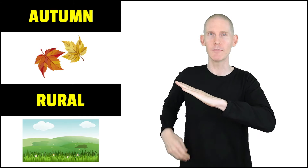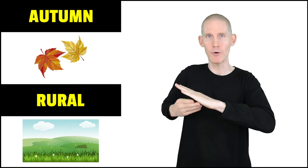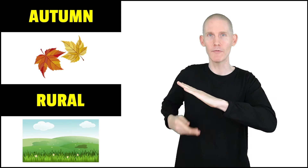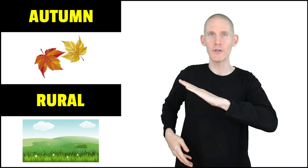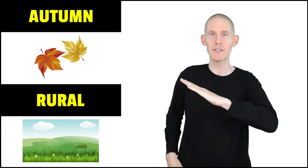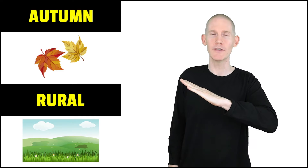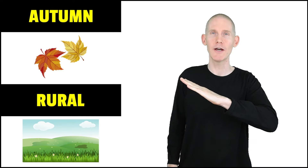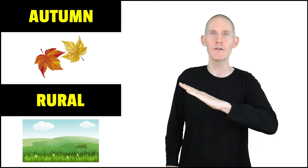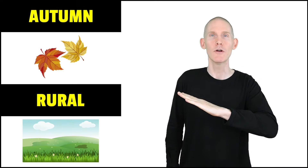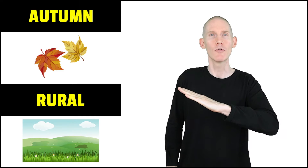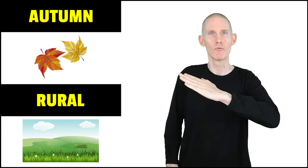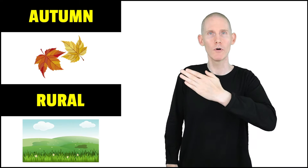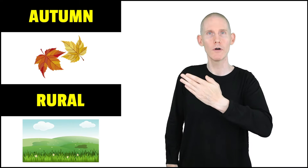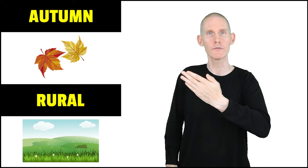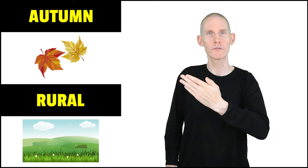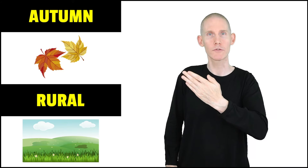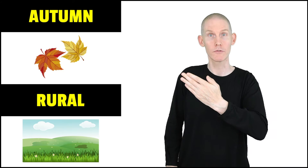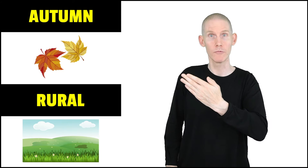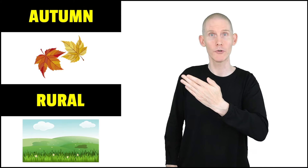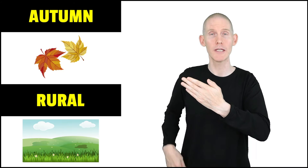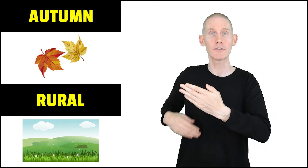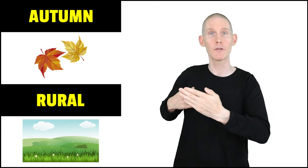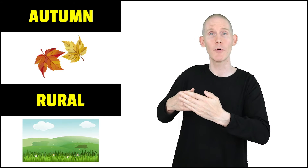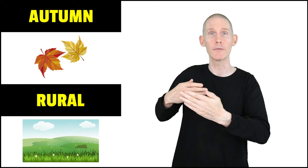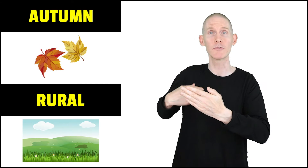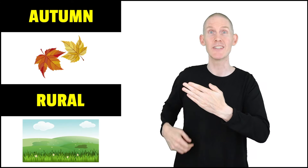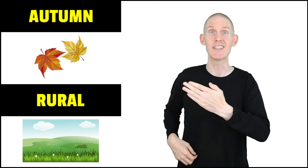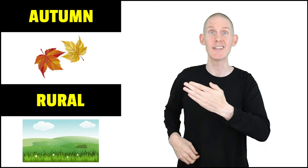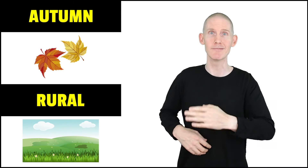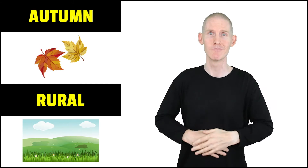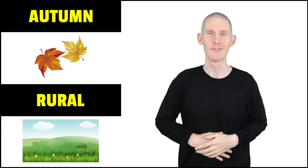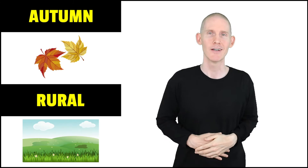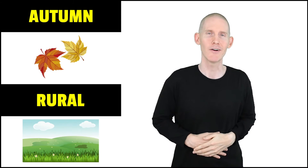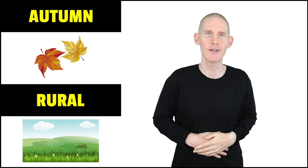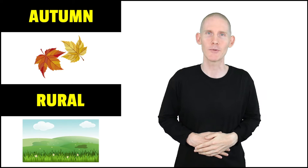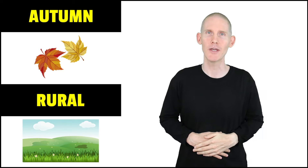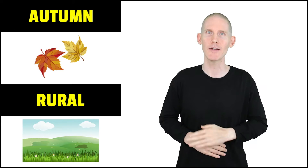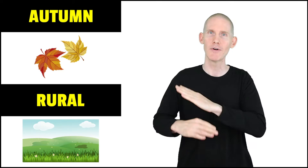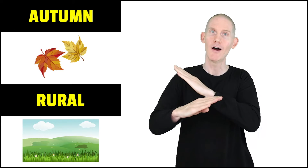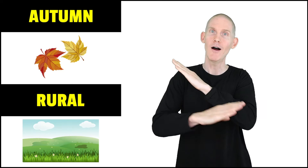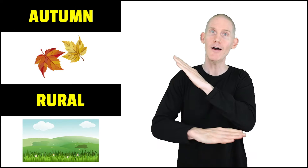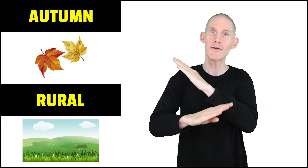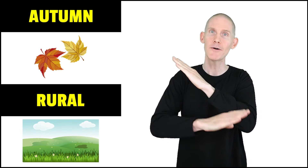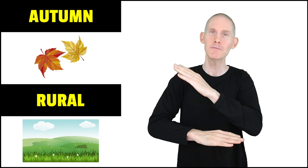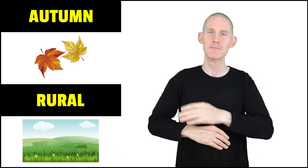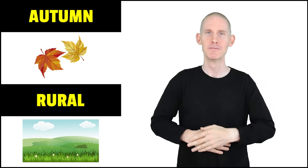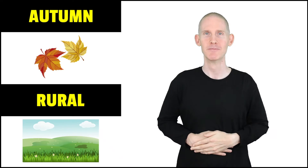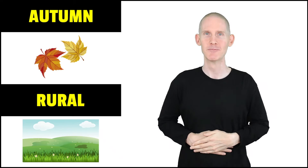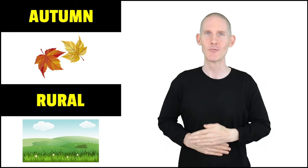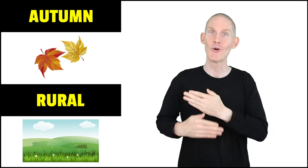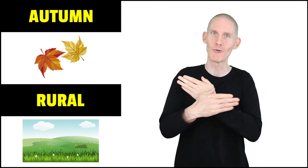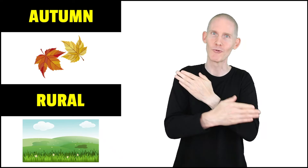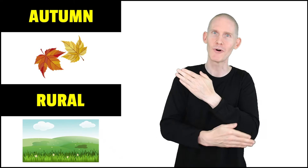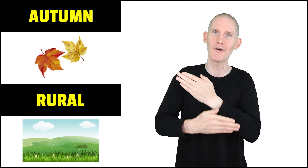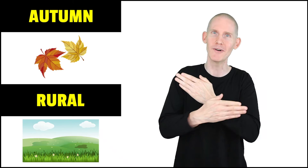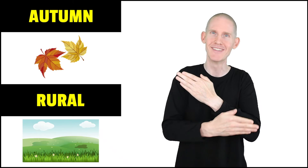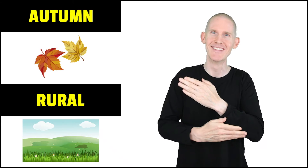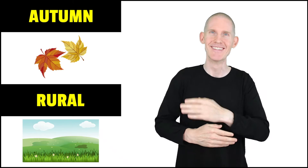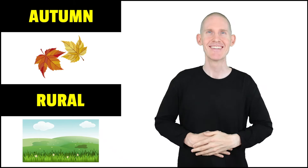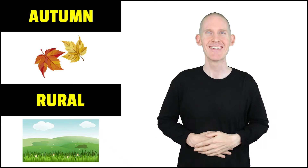palm facing down, rural rotates so the palm is facing in. All right, so we have autumn, rural. All